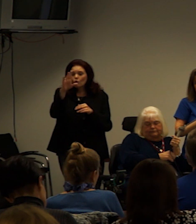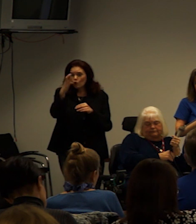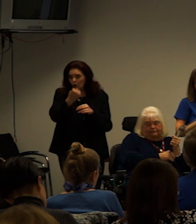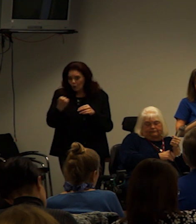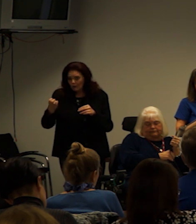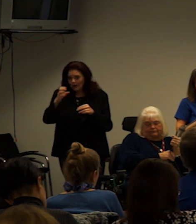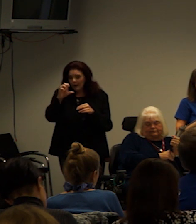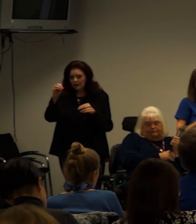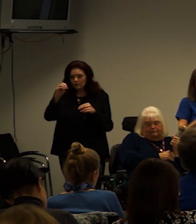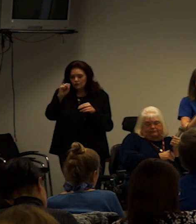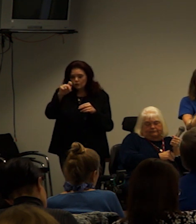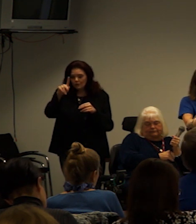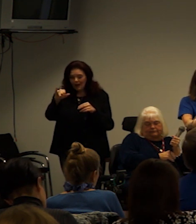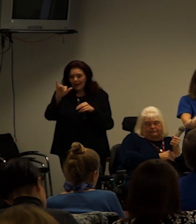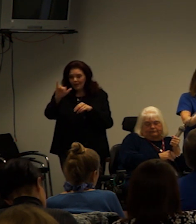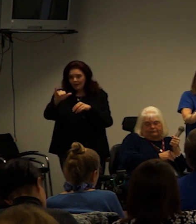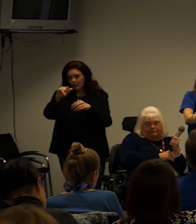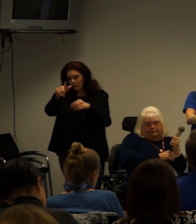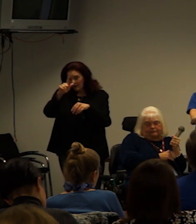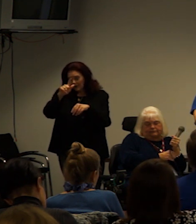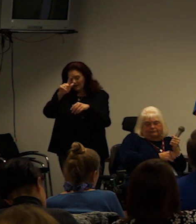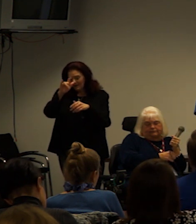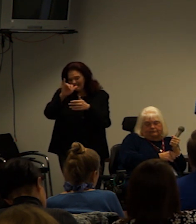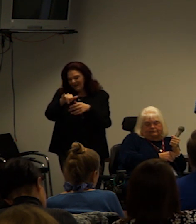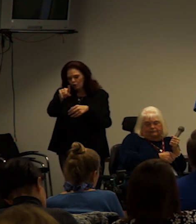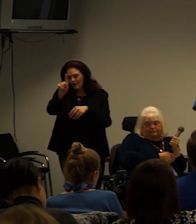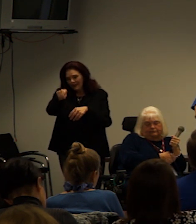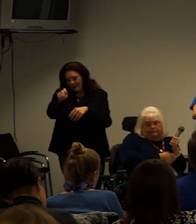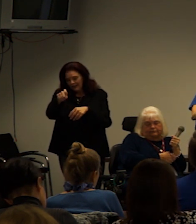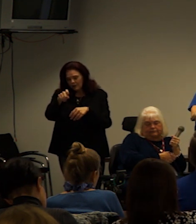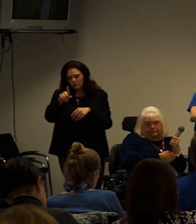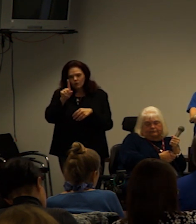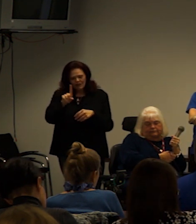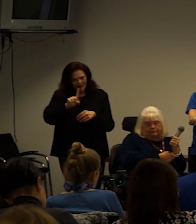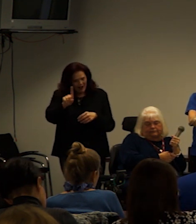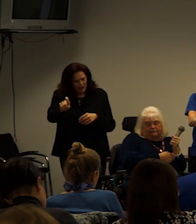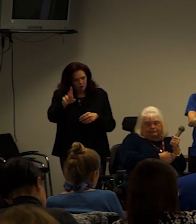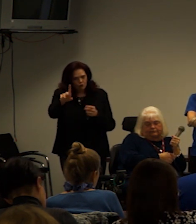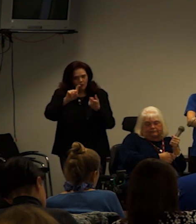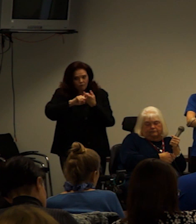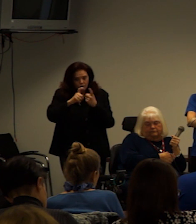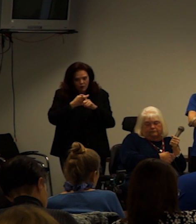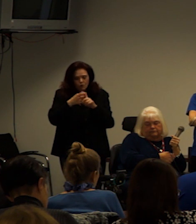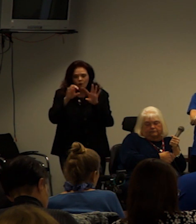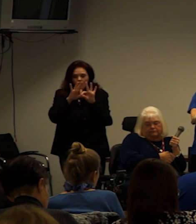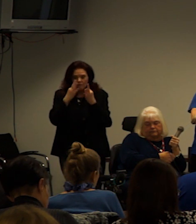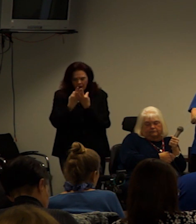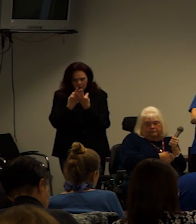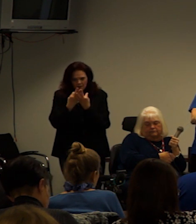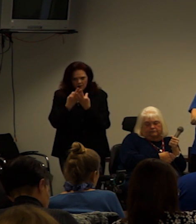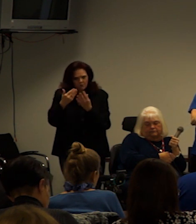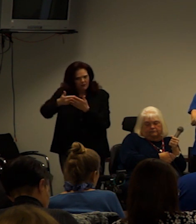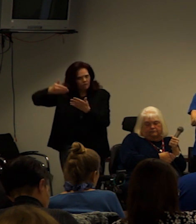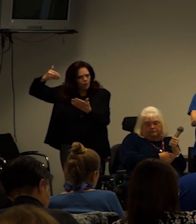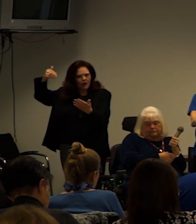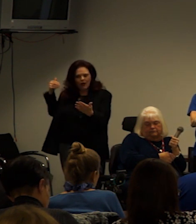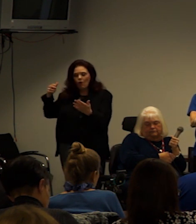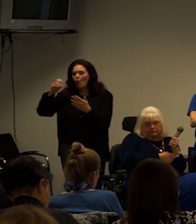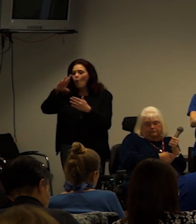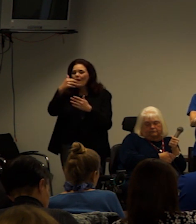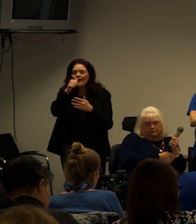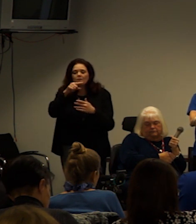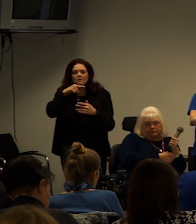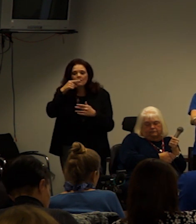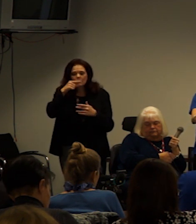needed? This is a question to ask both family or friends that you're riding with, as well as any public